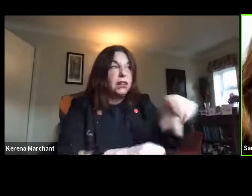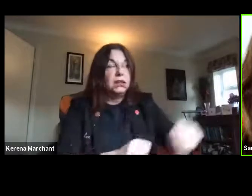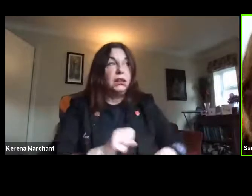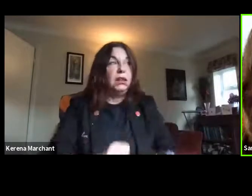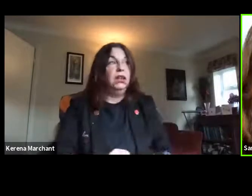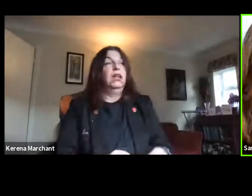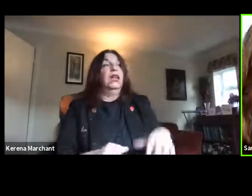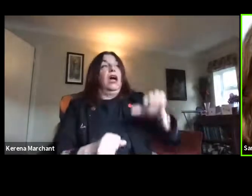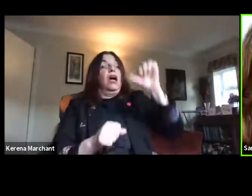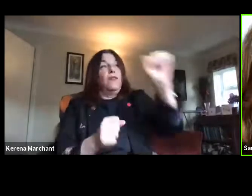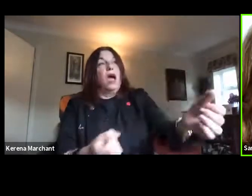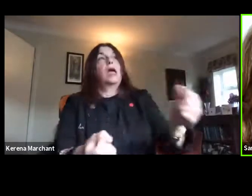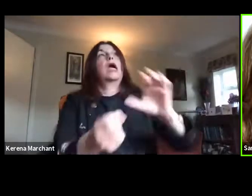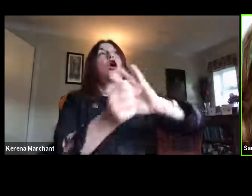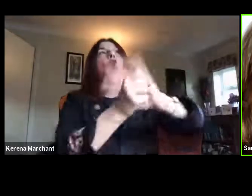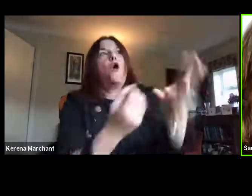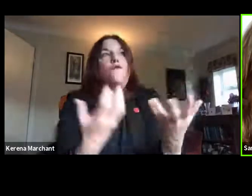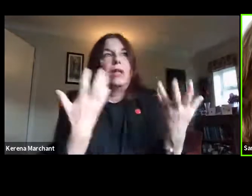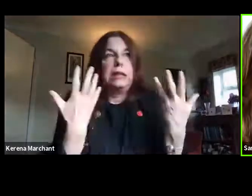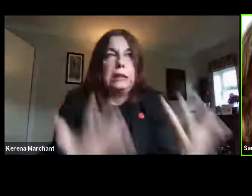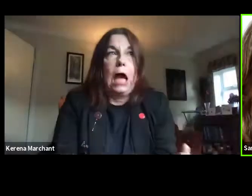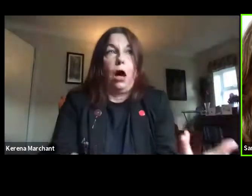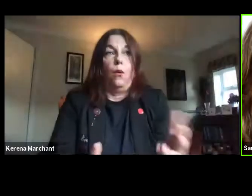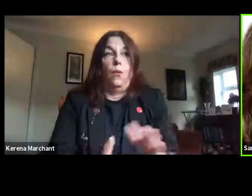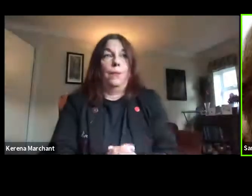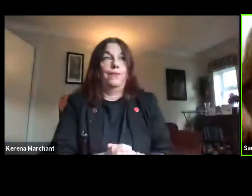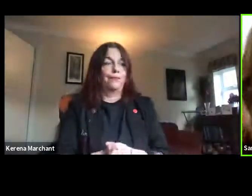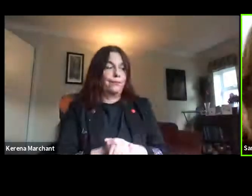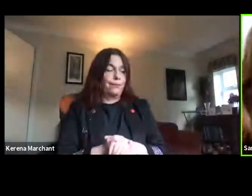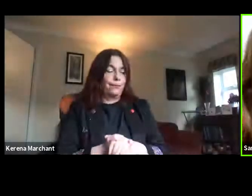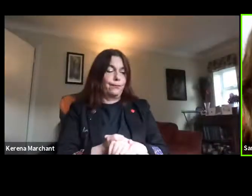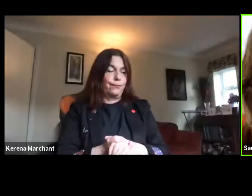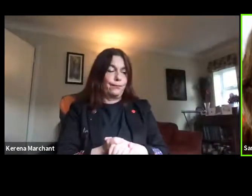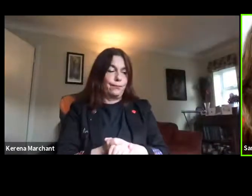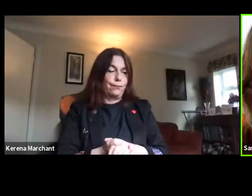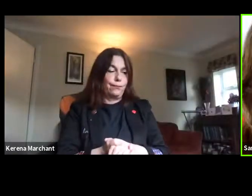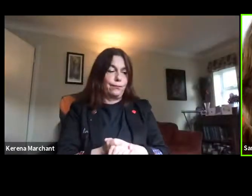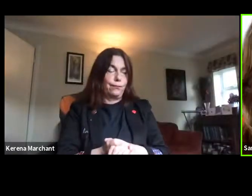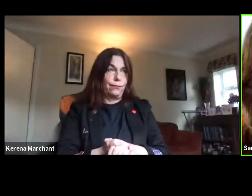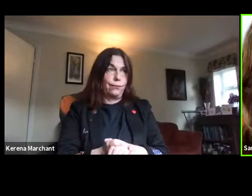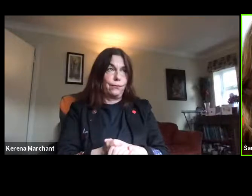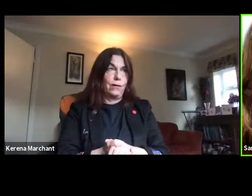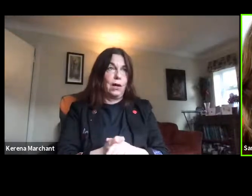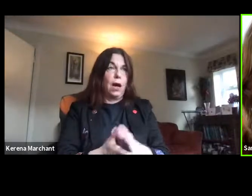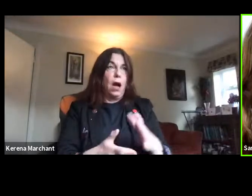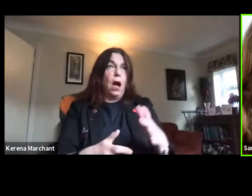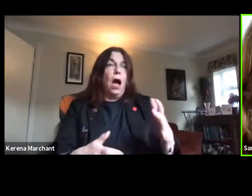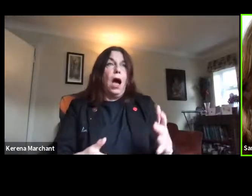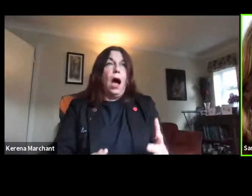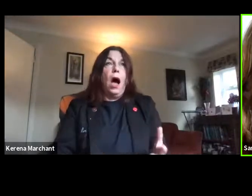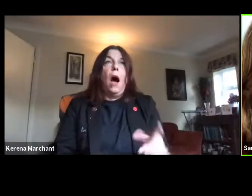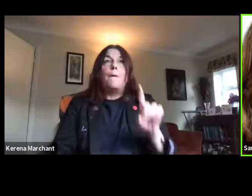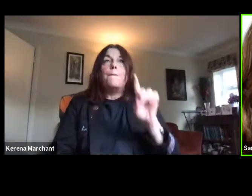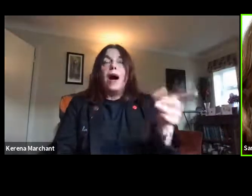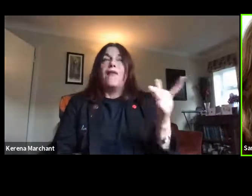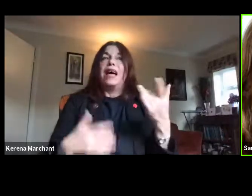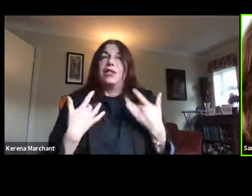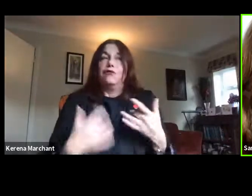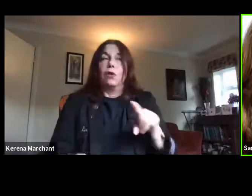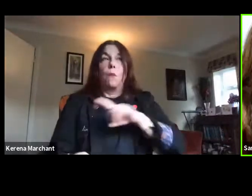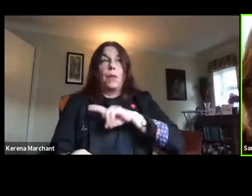and we fought against the government cuts. And now we're fighting against COVID-19, which